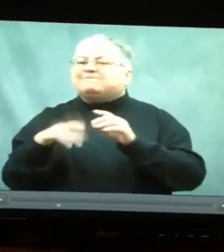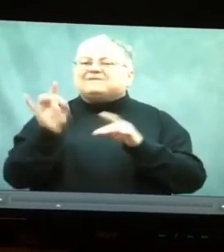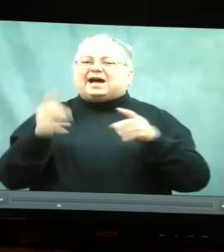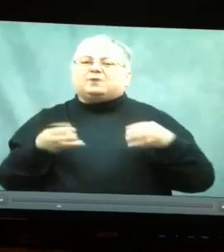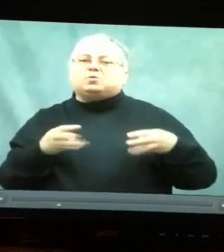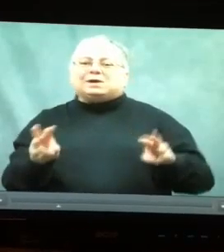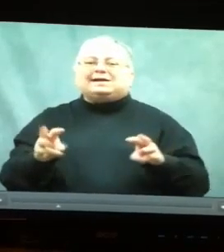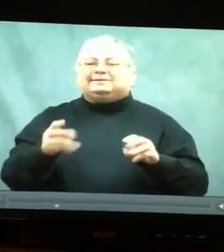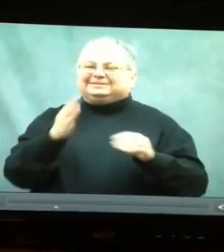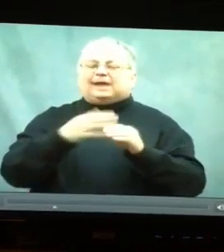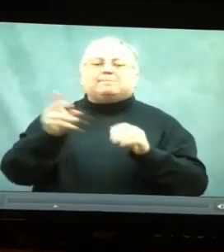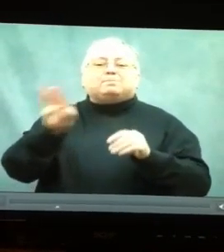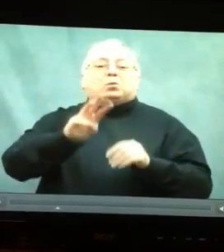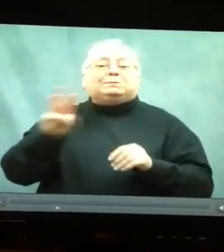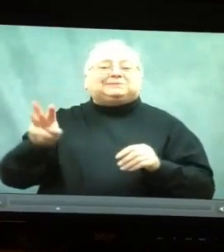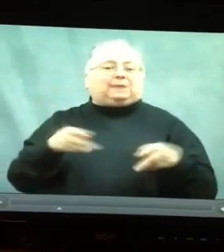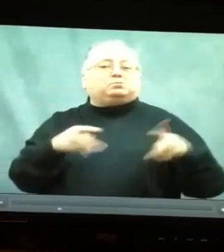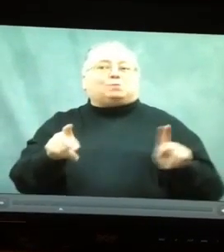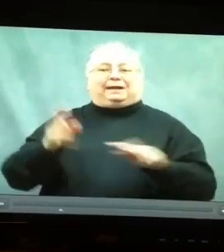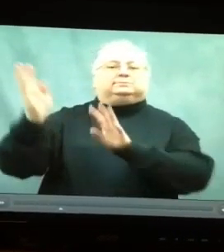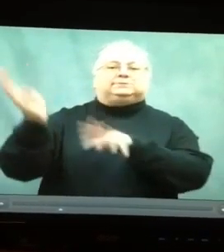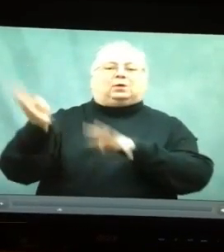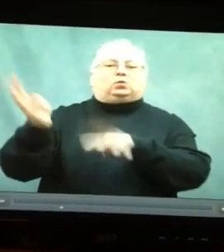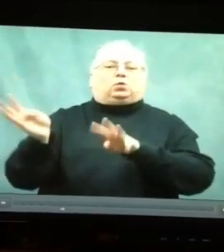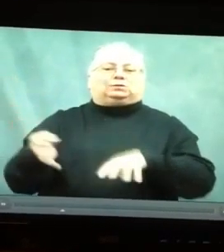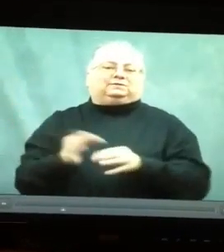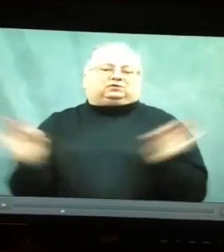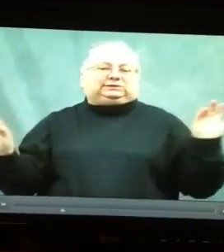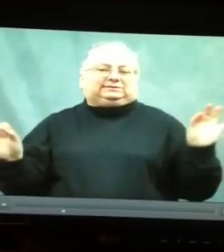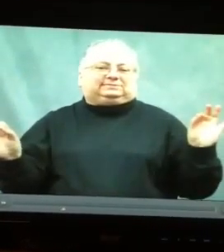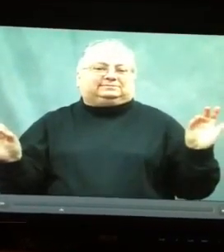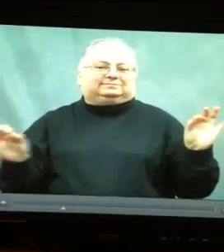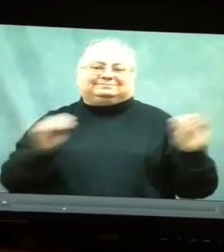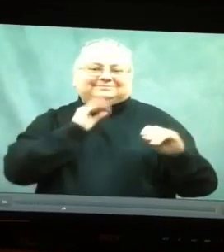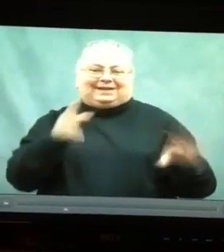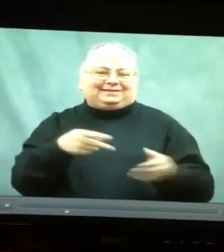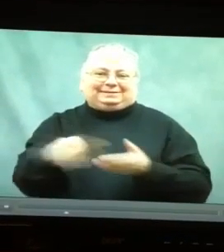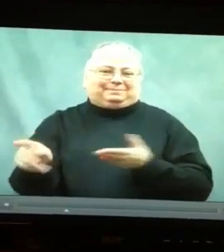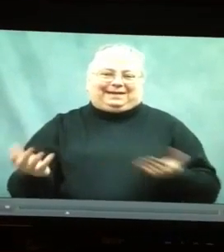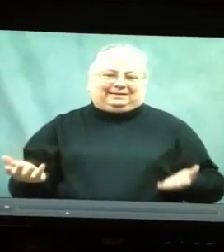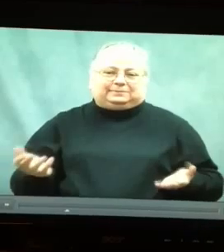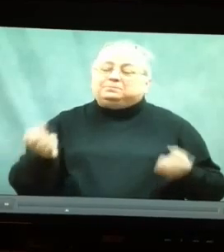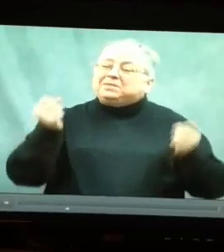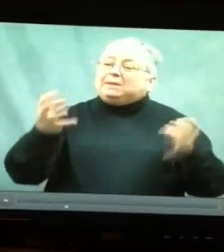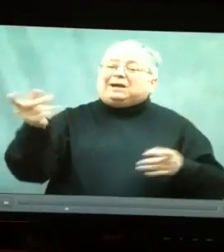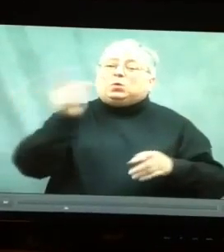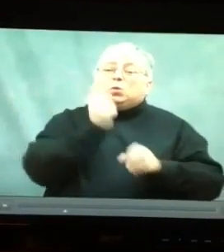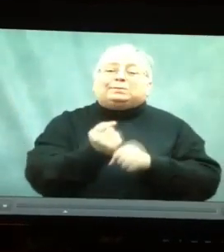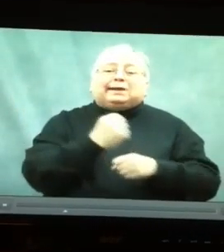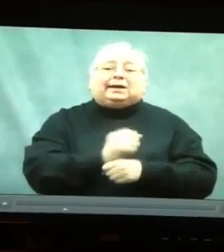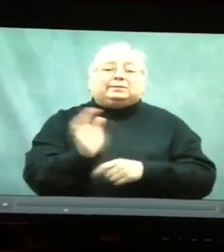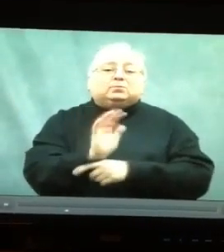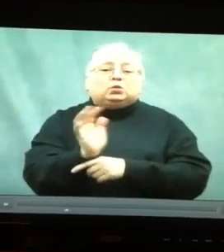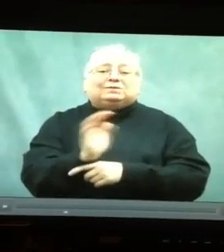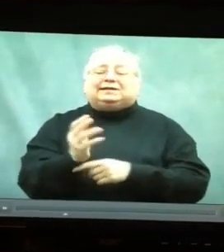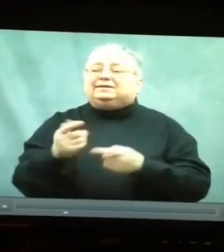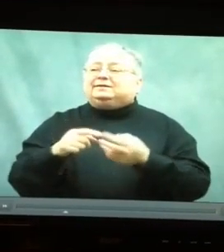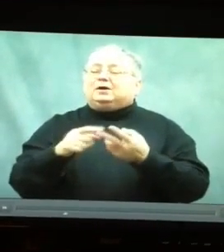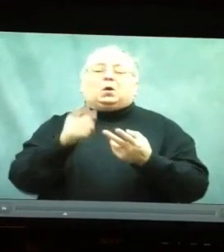music, movies, and other things like that, and they figure out a way to get it for free, and so they don't have to